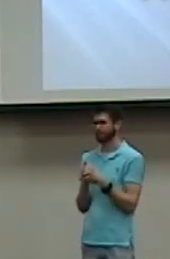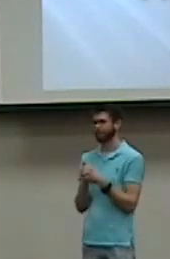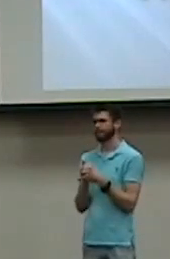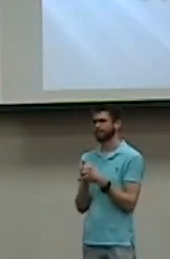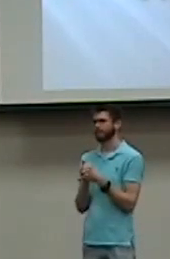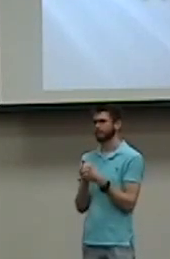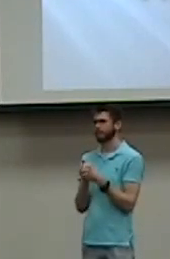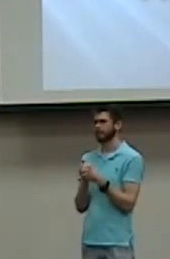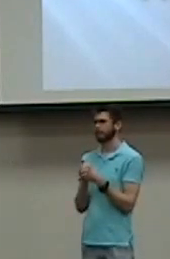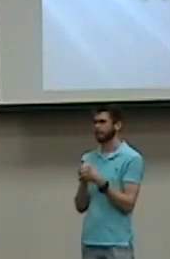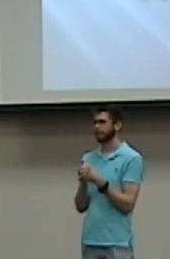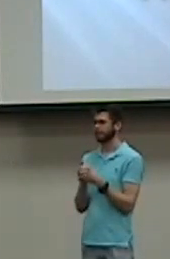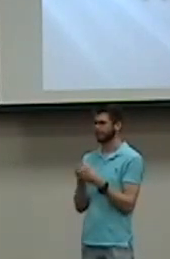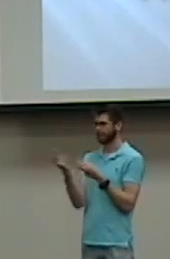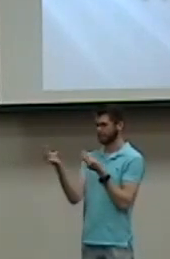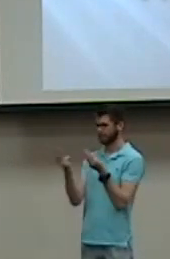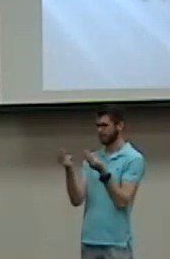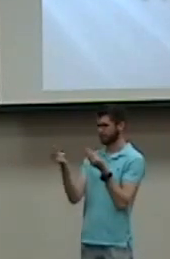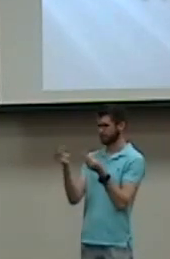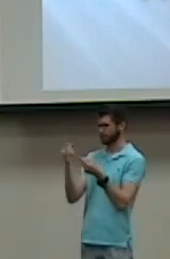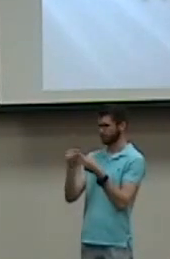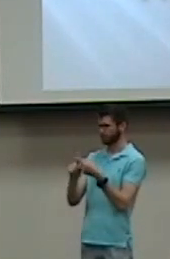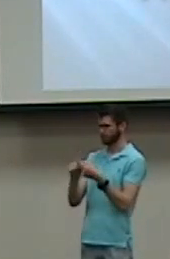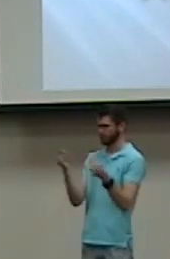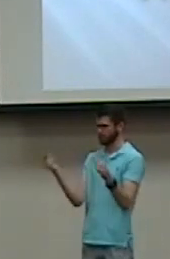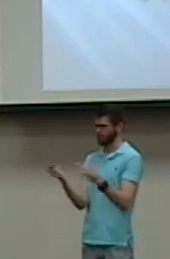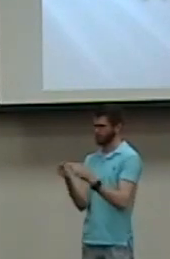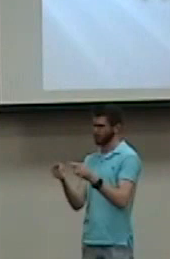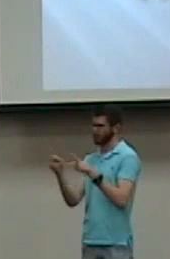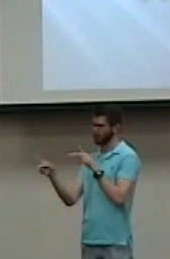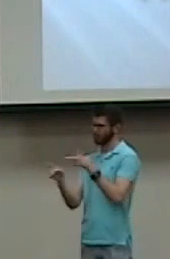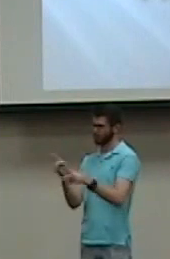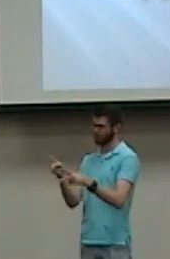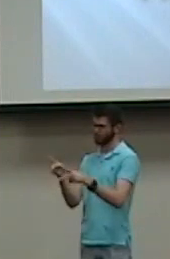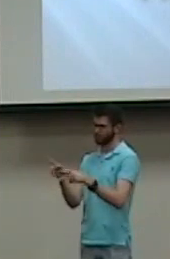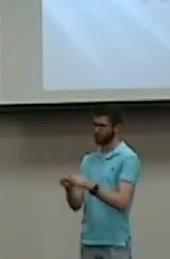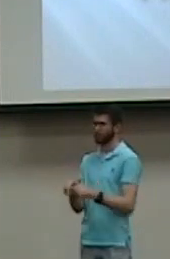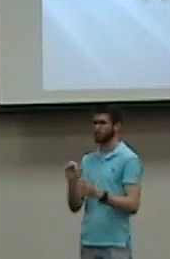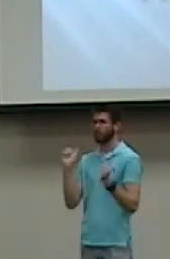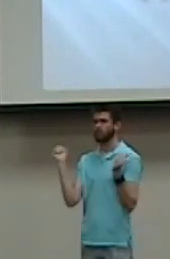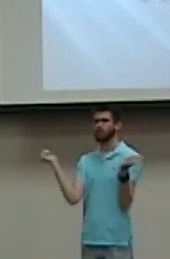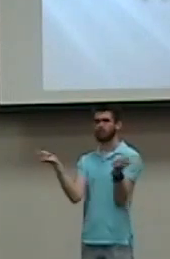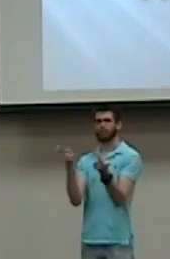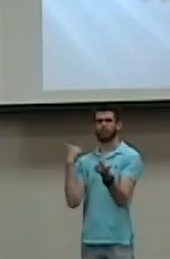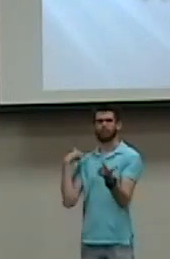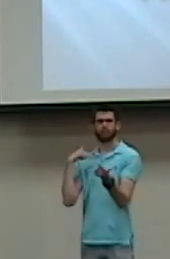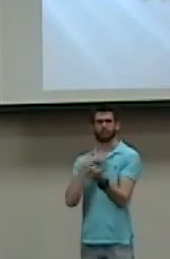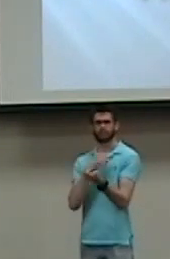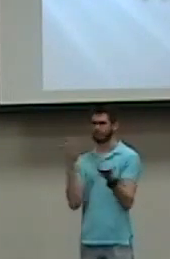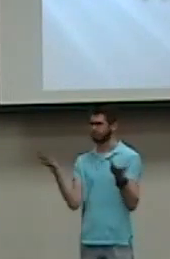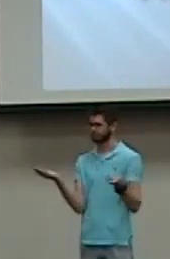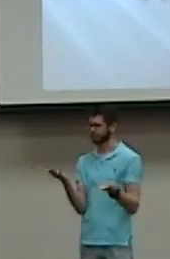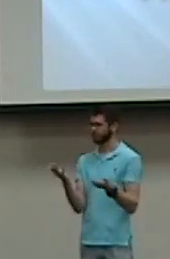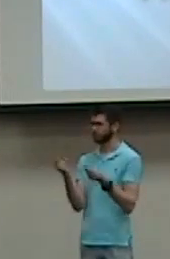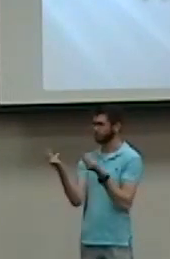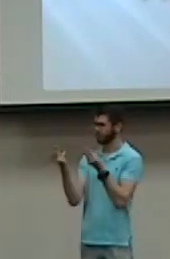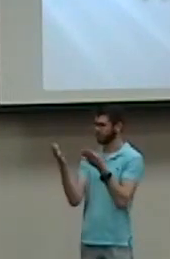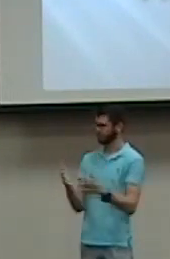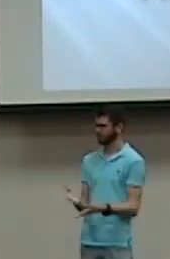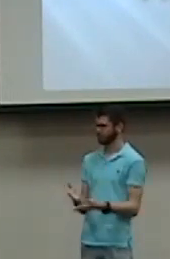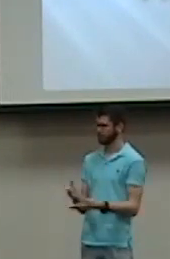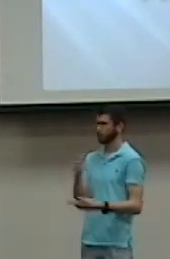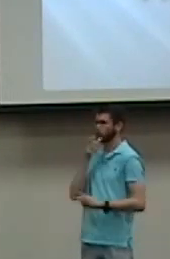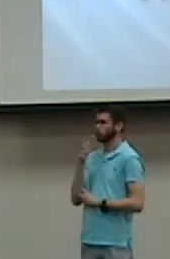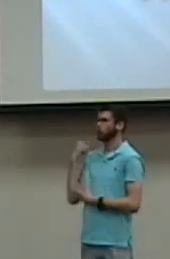morning is ministering to the hurting. Because all of us here are ministers. That is who we are,